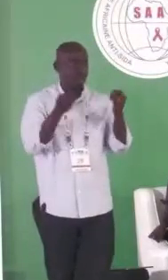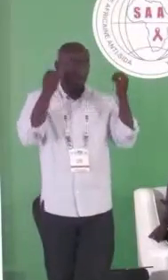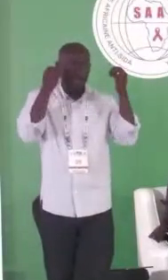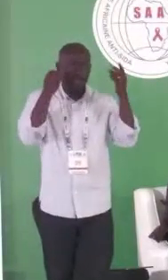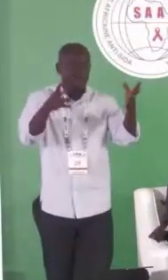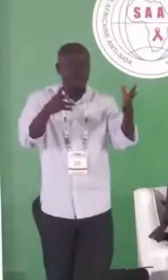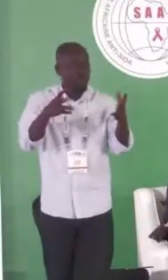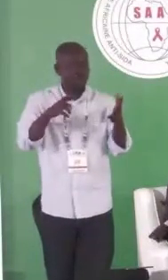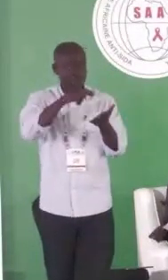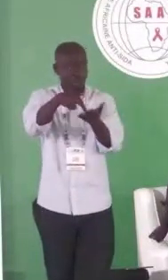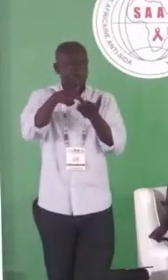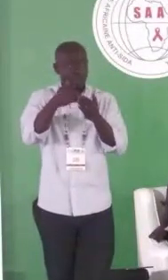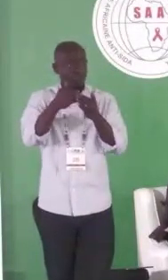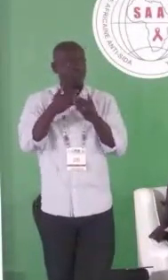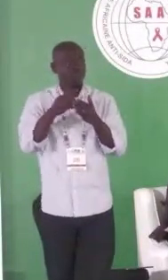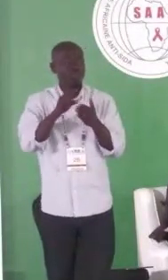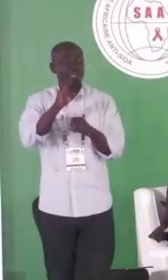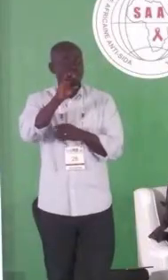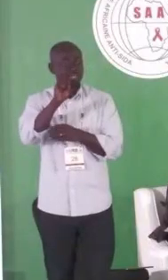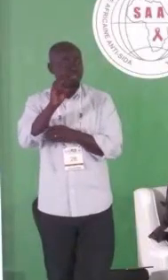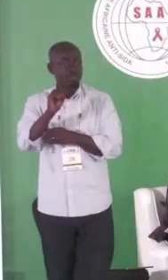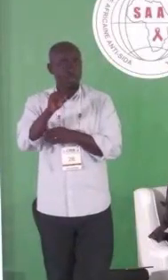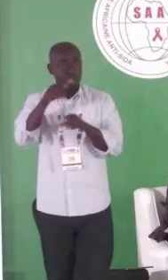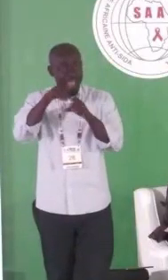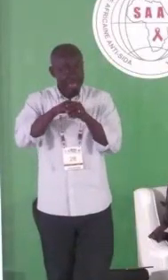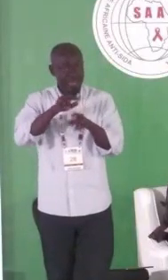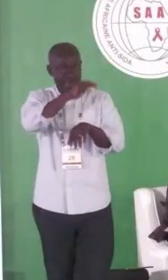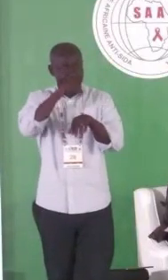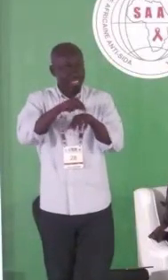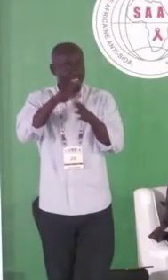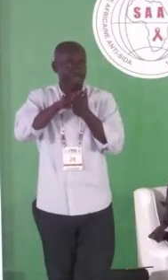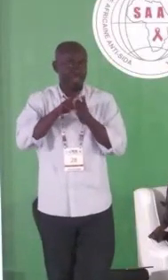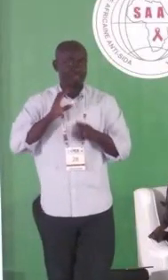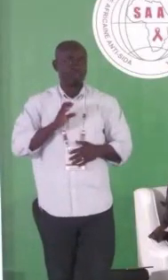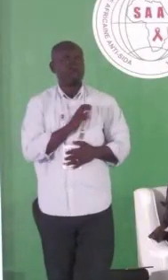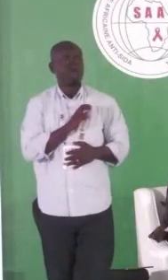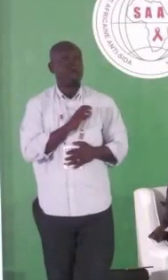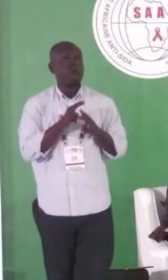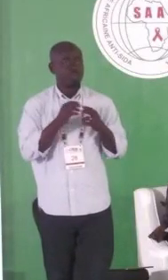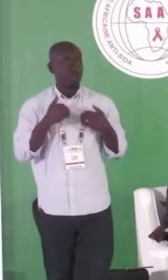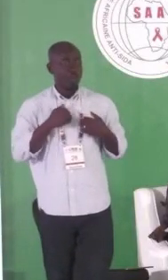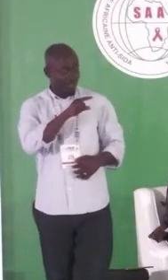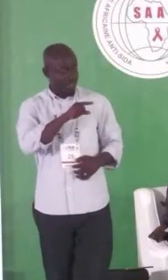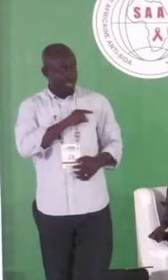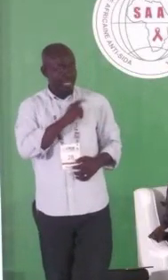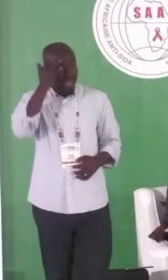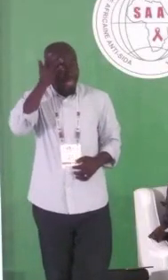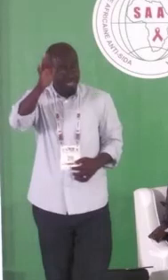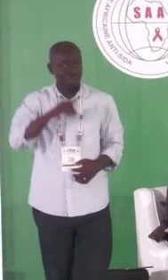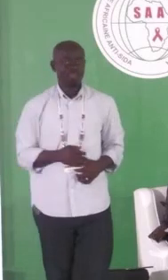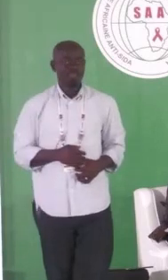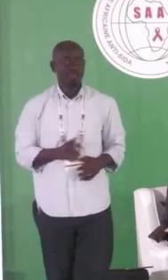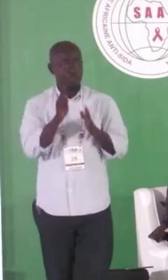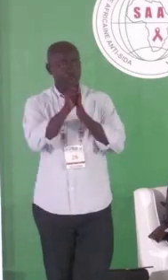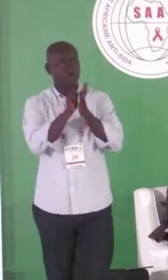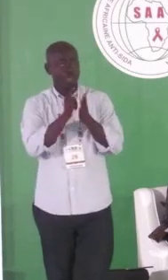of civil society within the National Validation Committee. So we've got gender experts, we've got